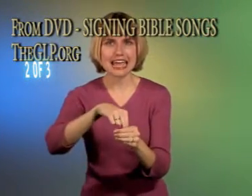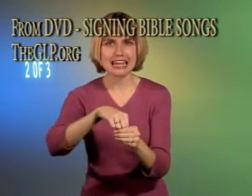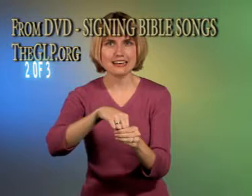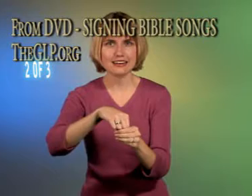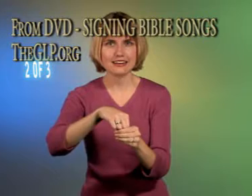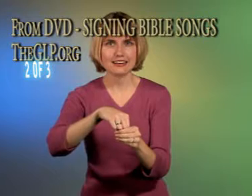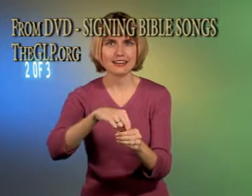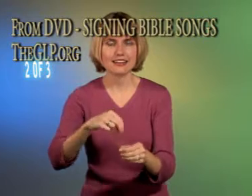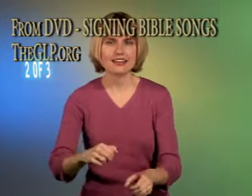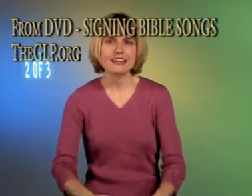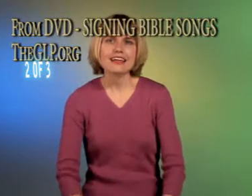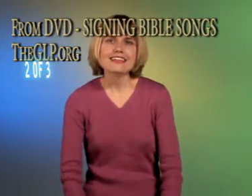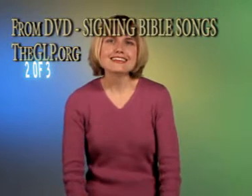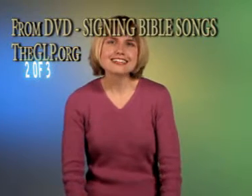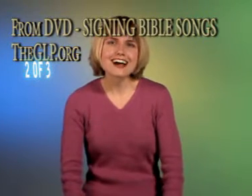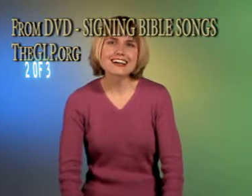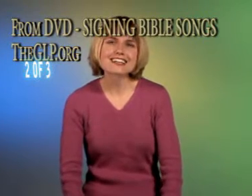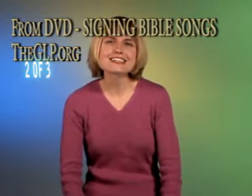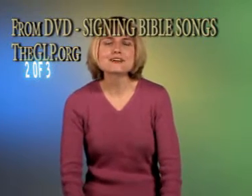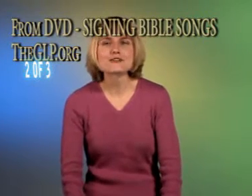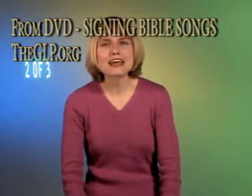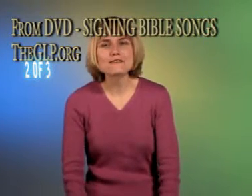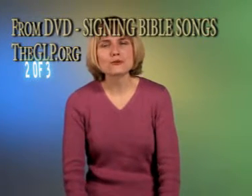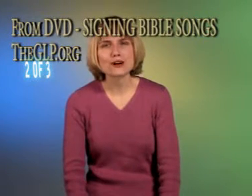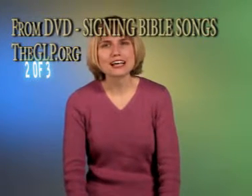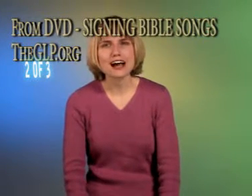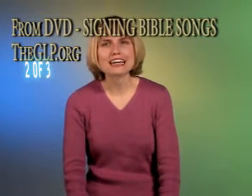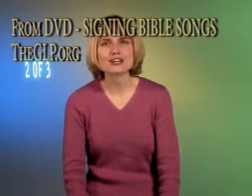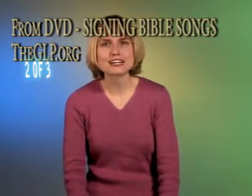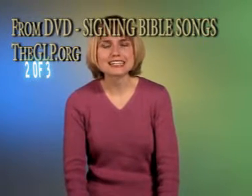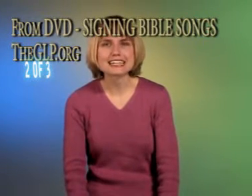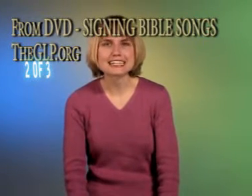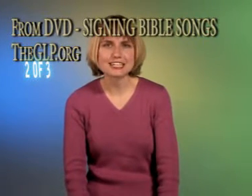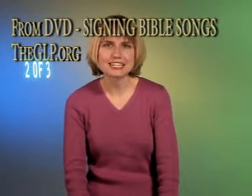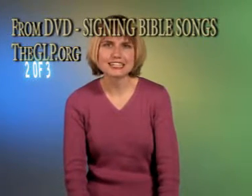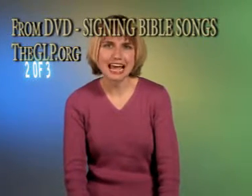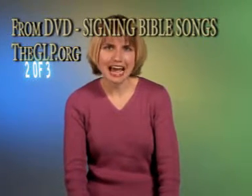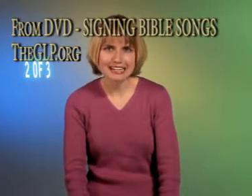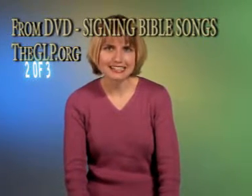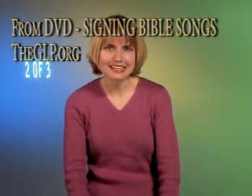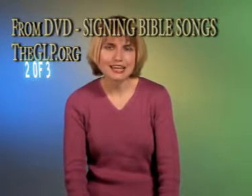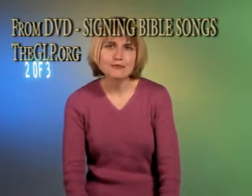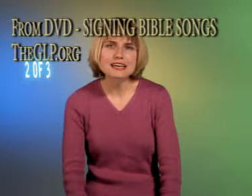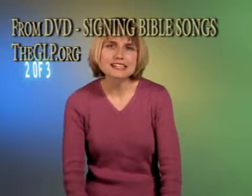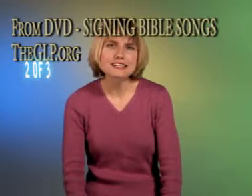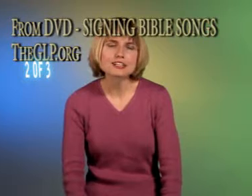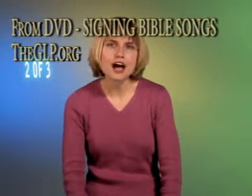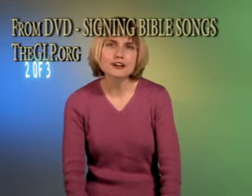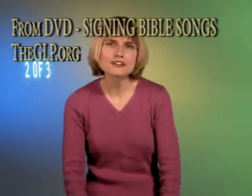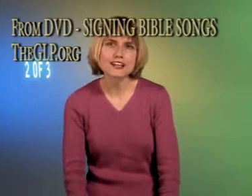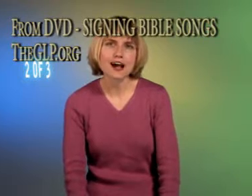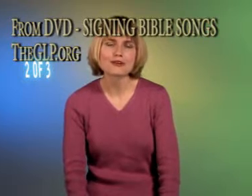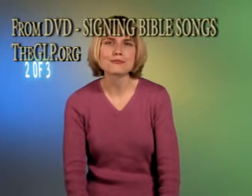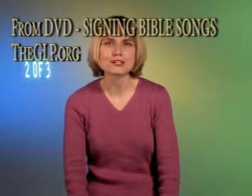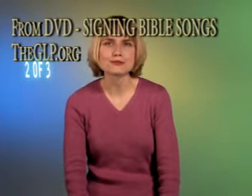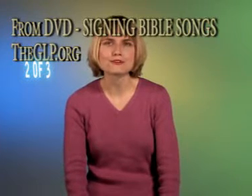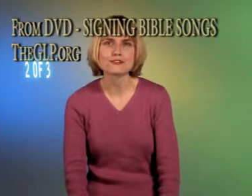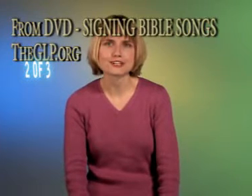in. This song is also great for working on increasing attention to task because it's a longer song with multiple